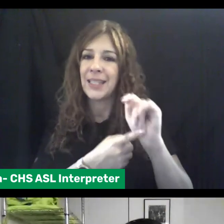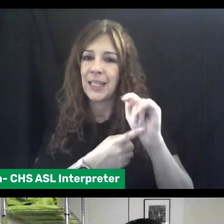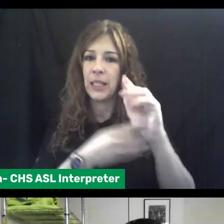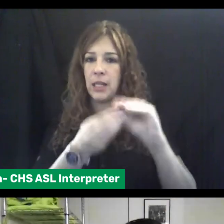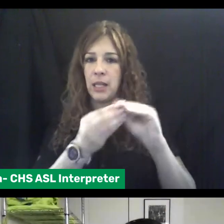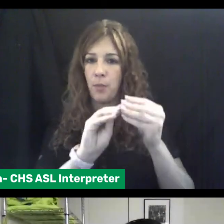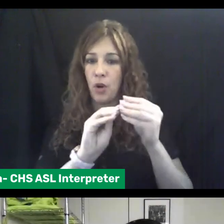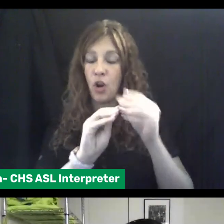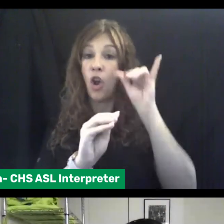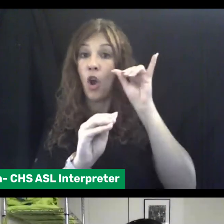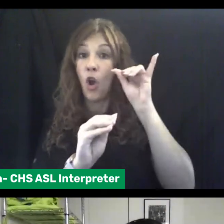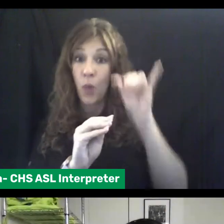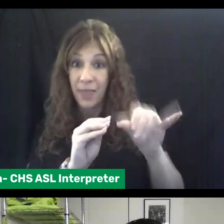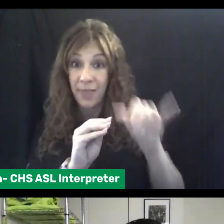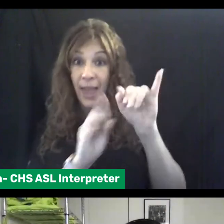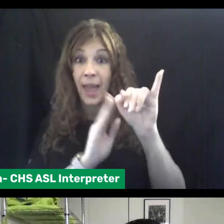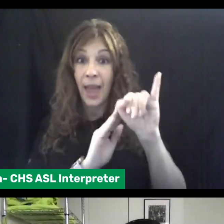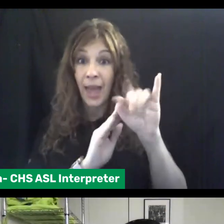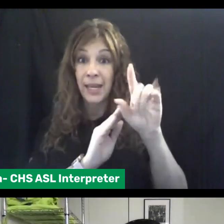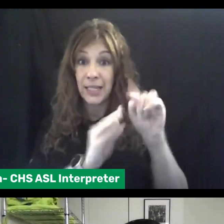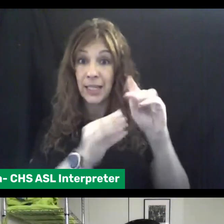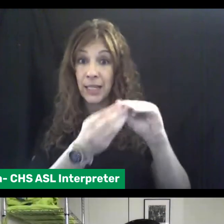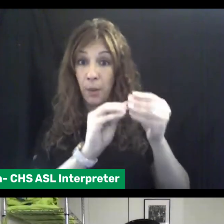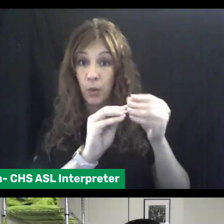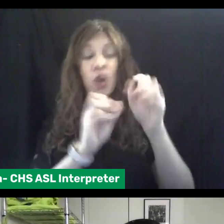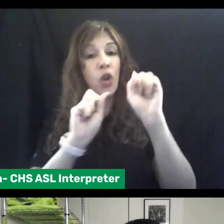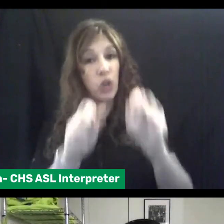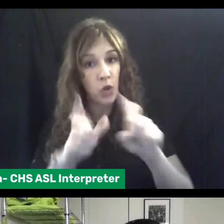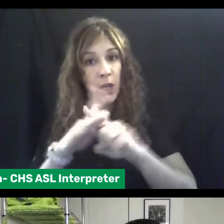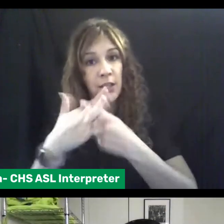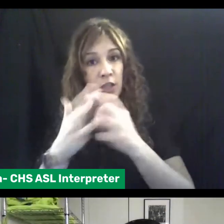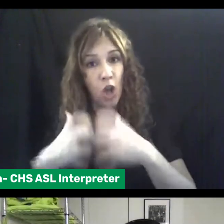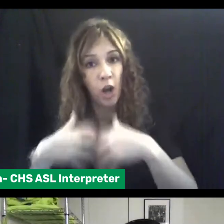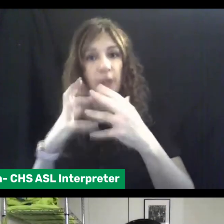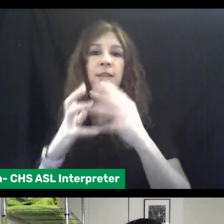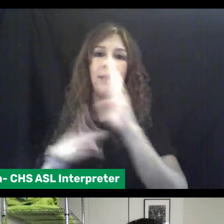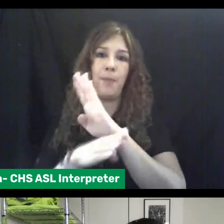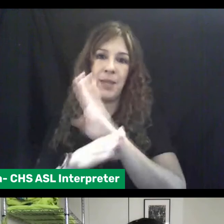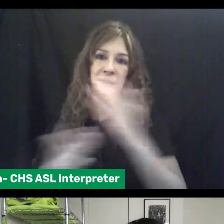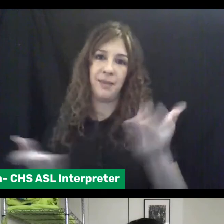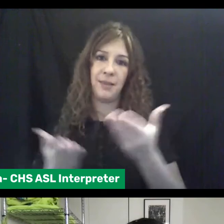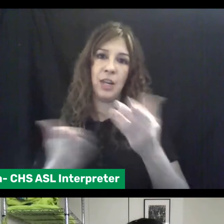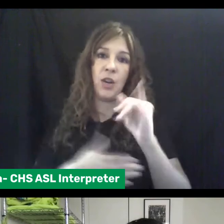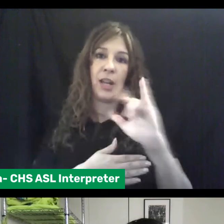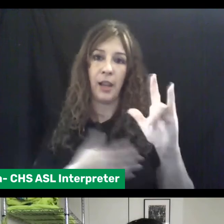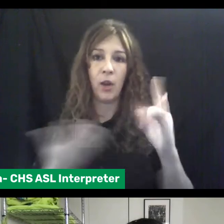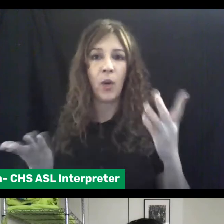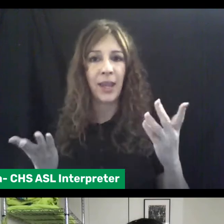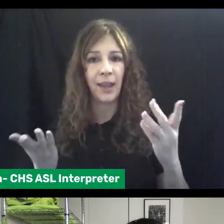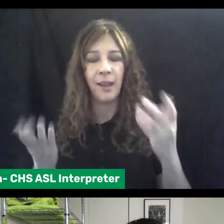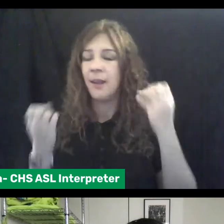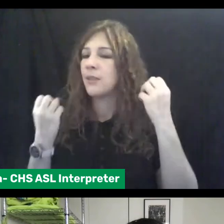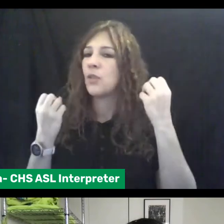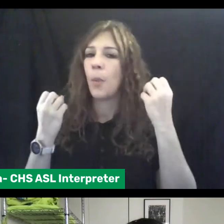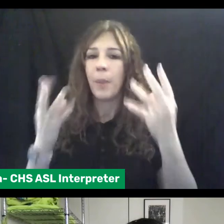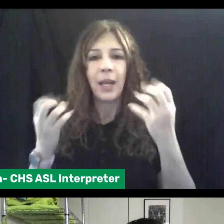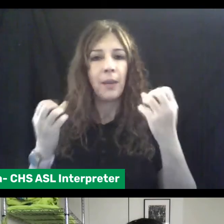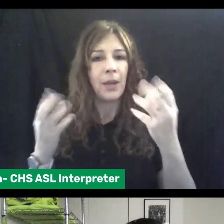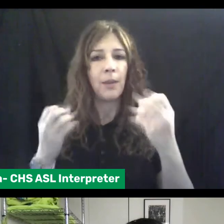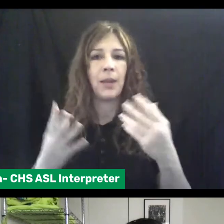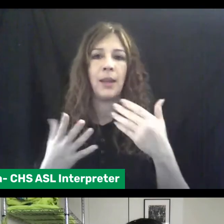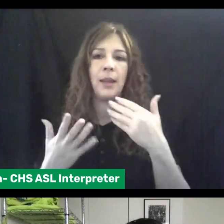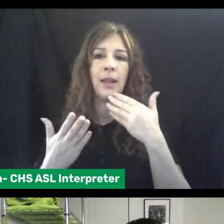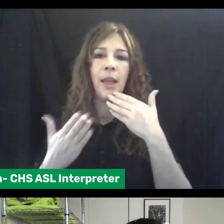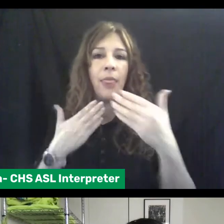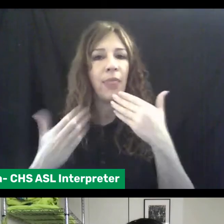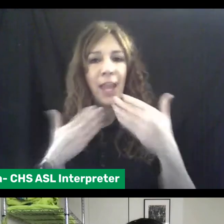con ese se puede iniciar un negocio aquí en Illinois. Entonces, pues muchas gracias